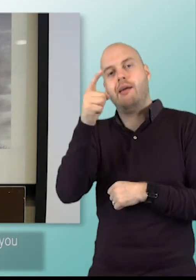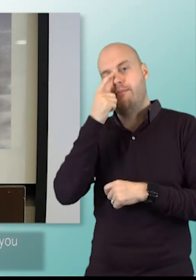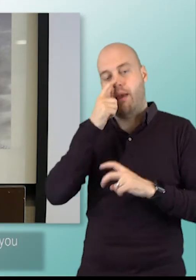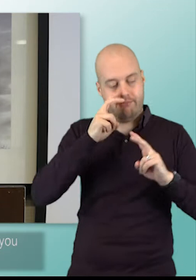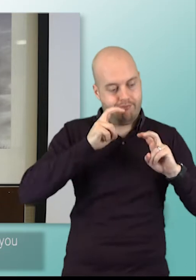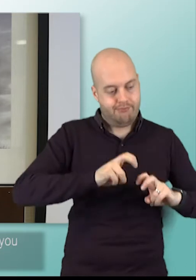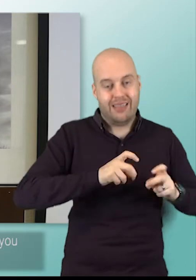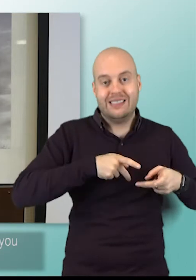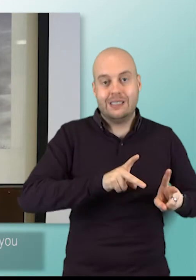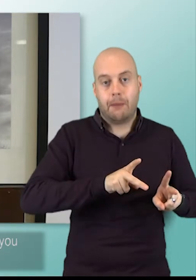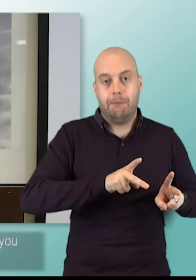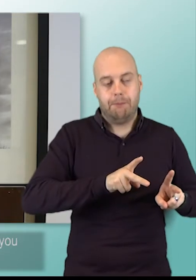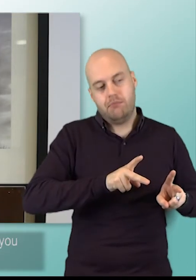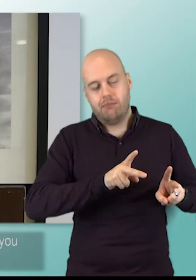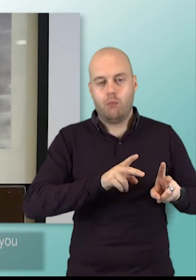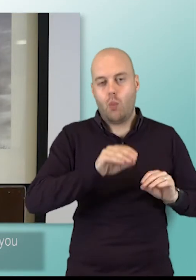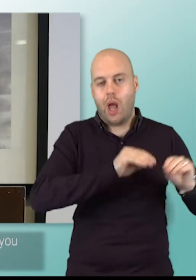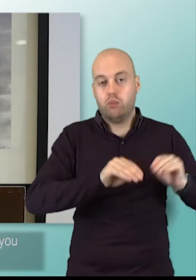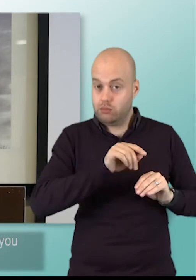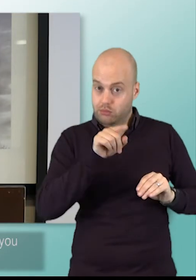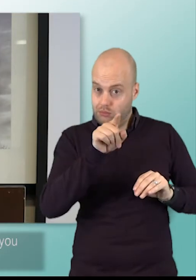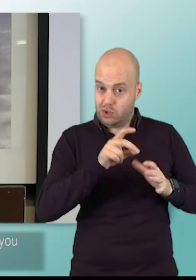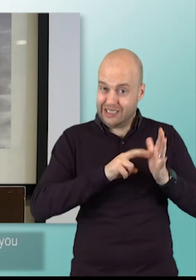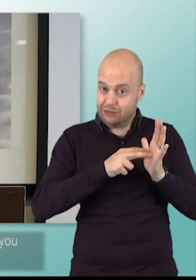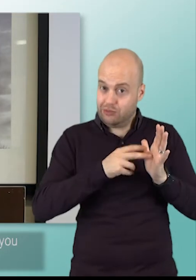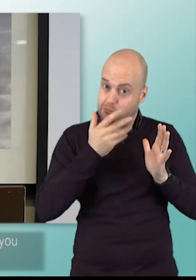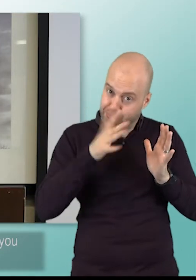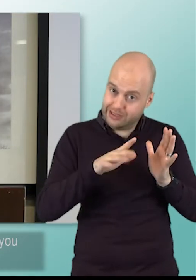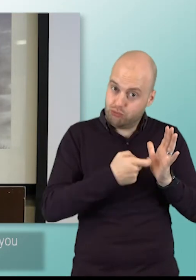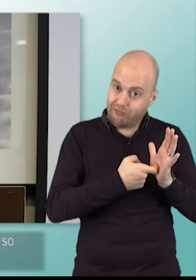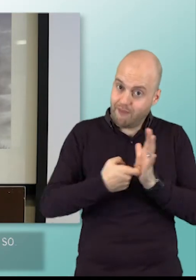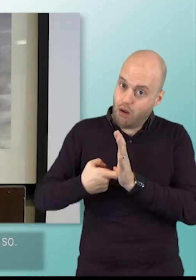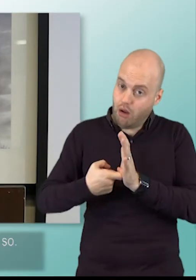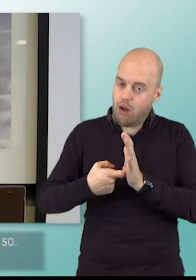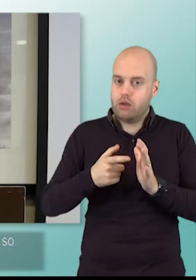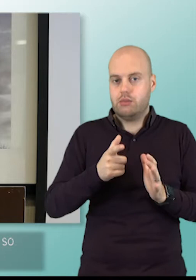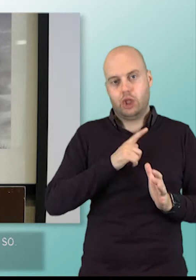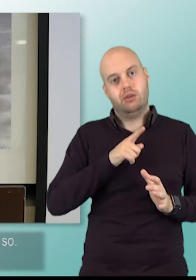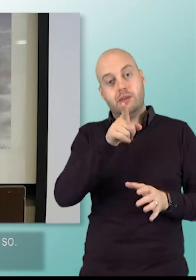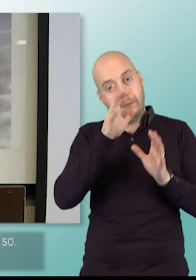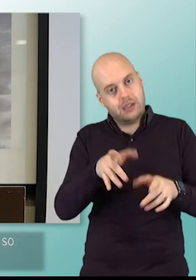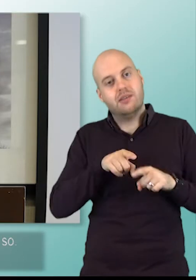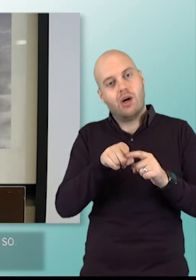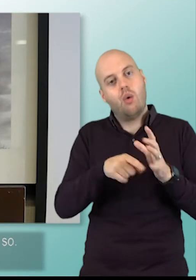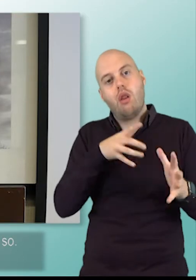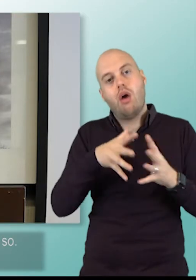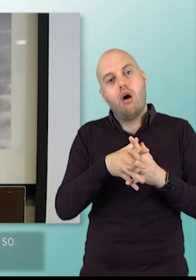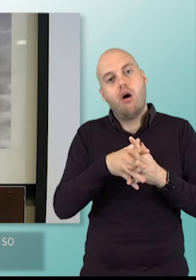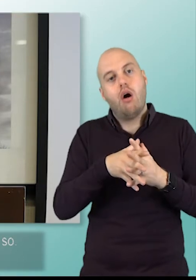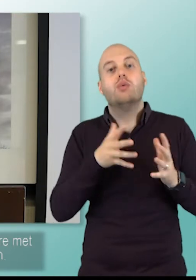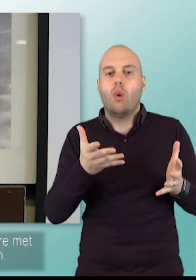to see whether or not you as an organisation have placed a referral into the system because you are legally required to do